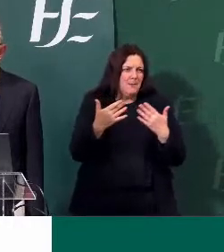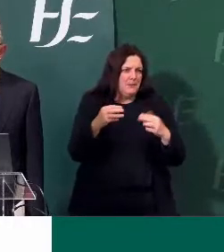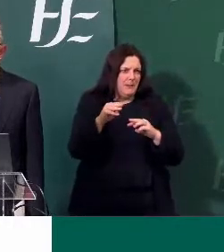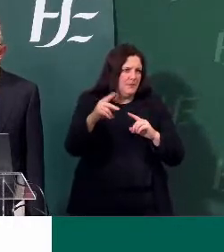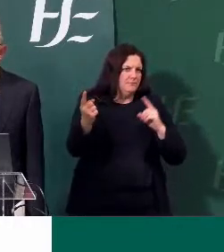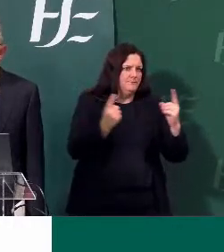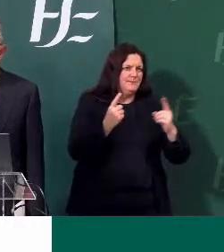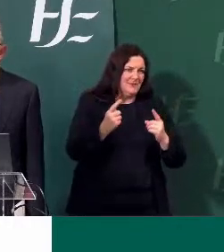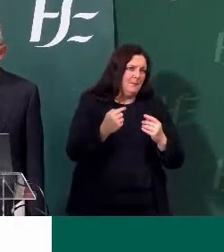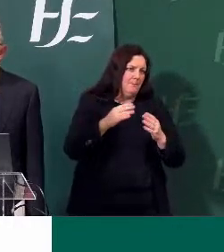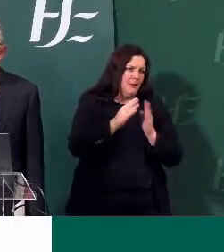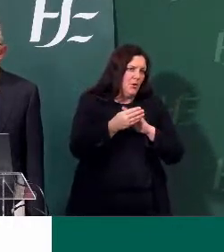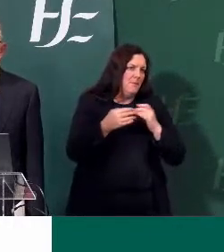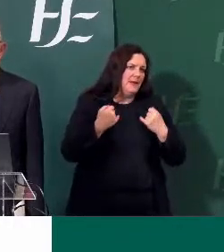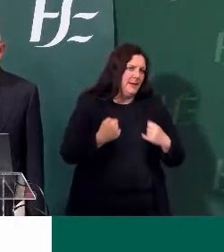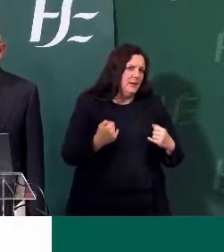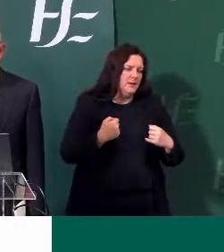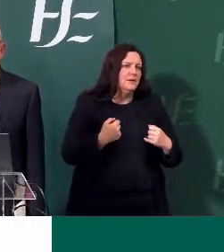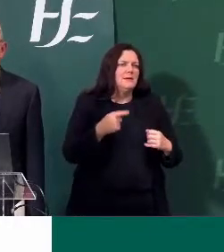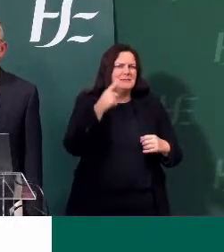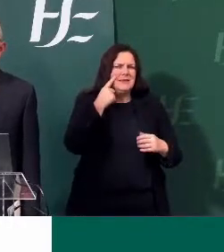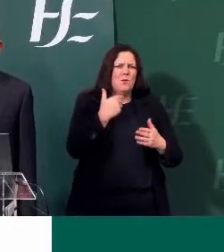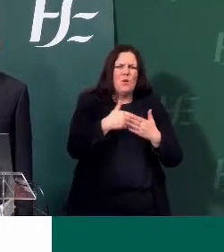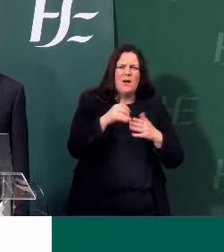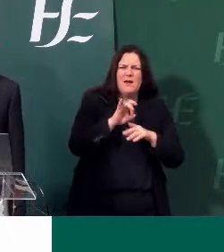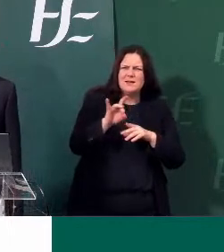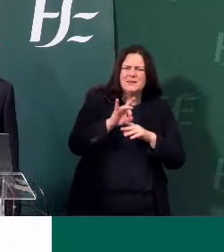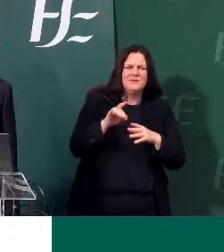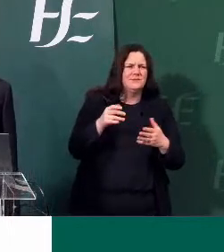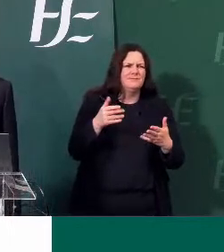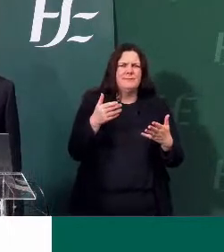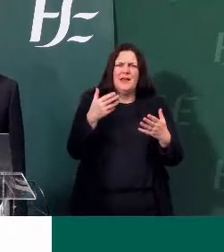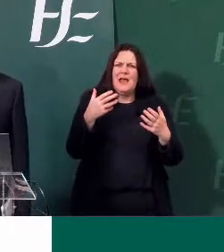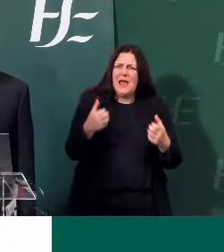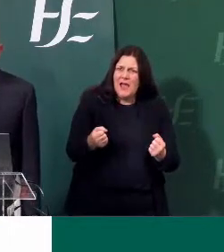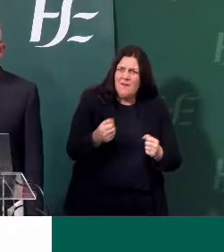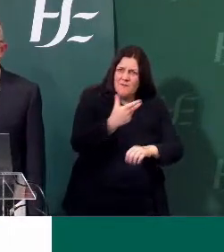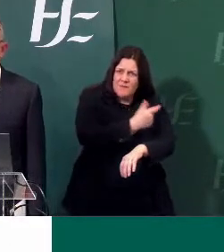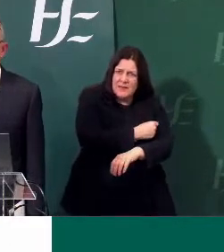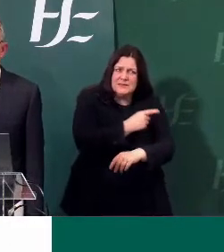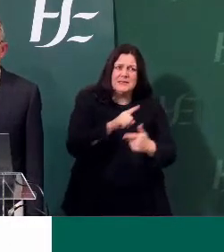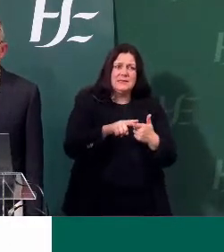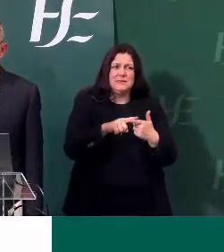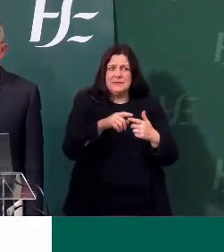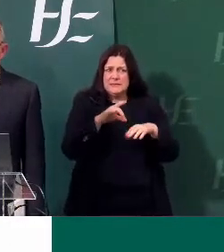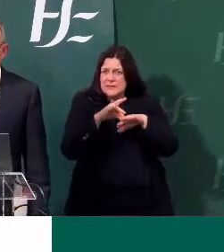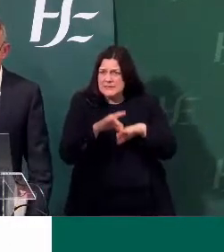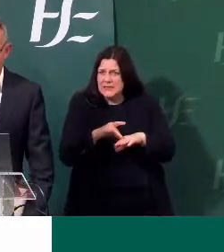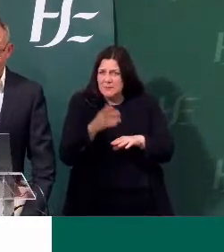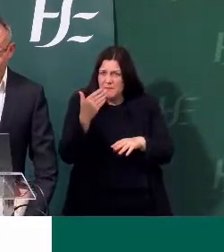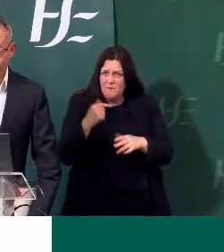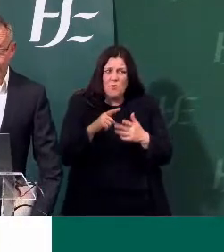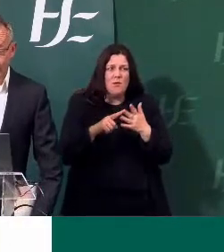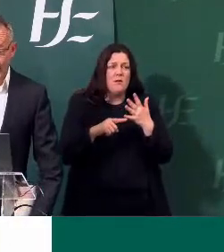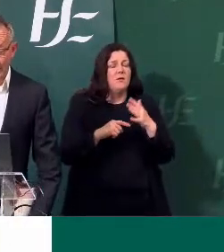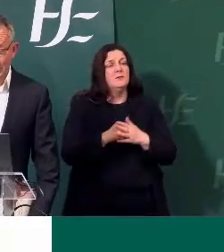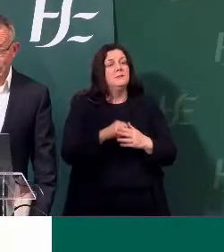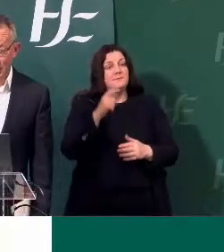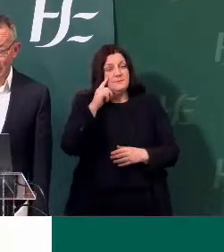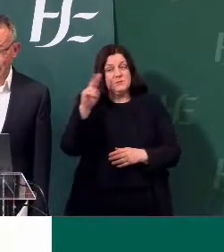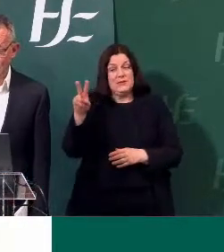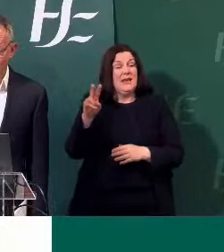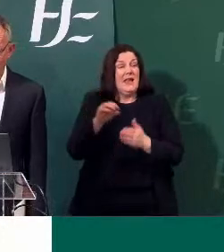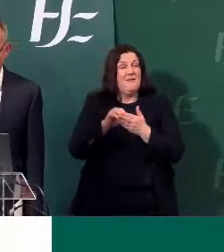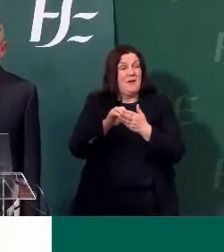those who become ill, what their profile is, what their vaccination status is, and how they respond to treatment. And there we have the